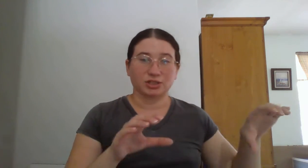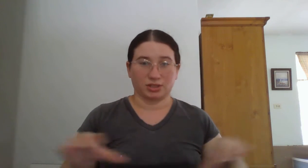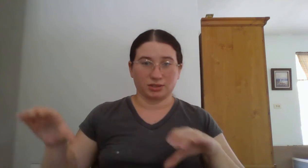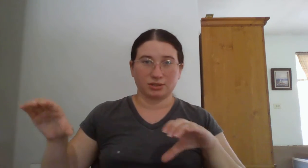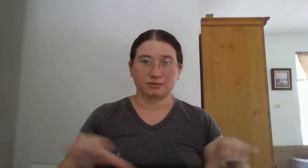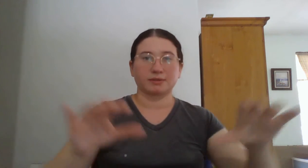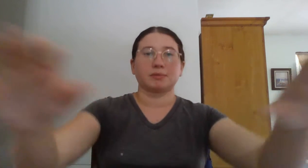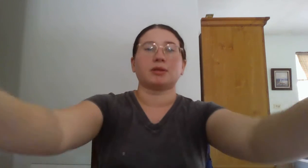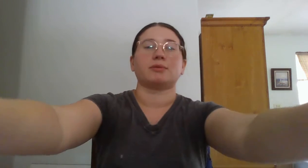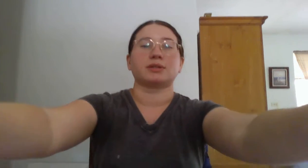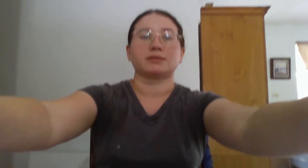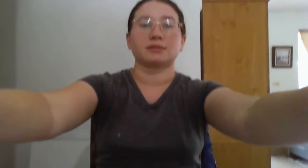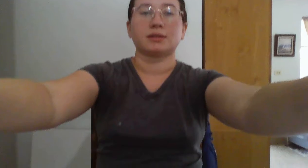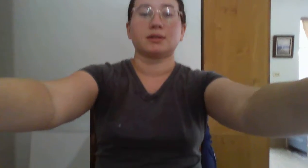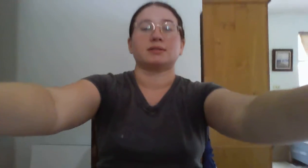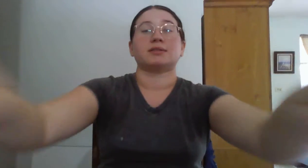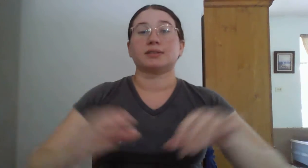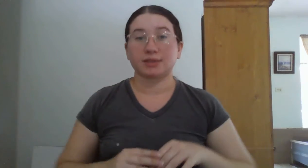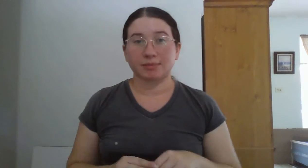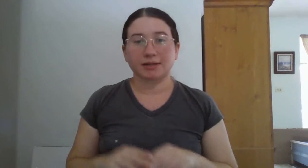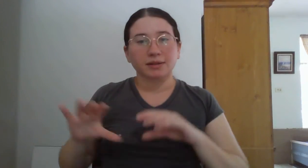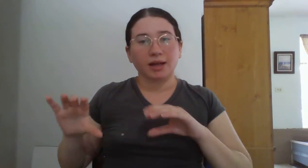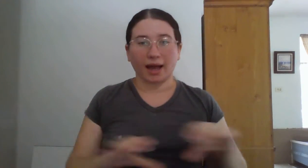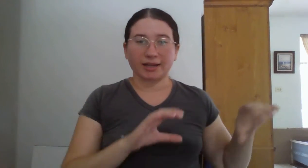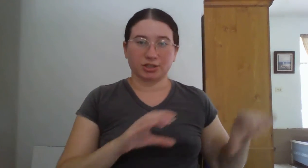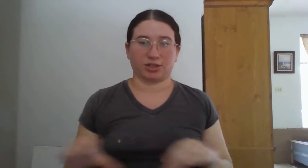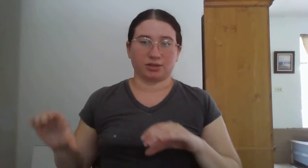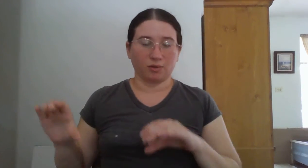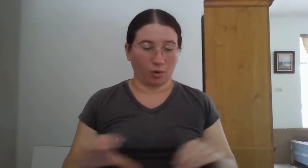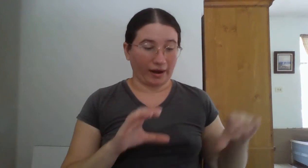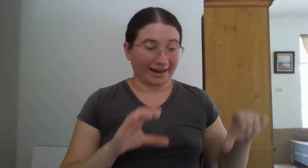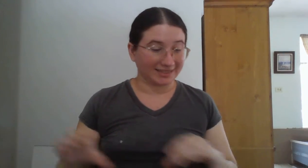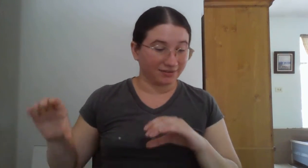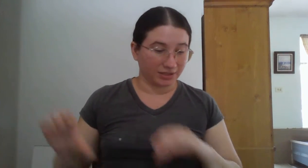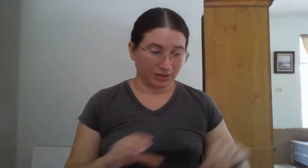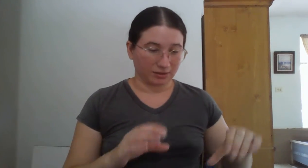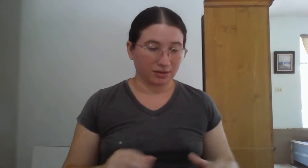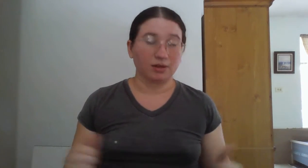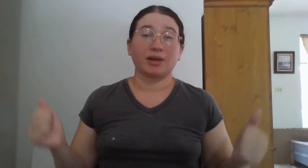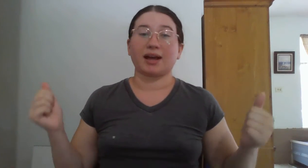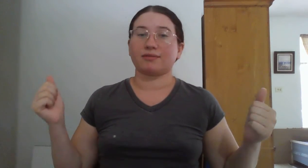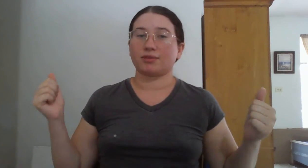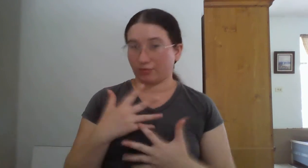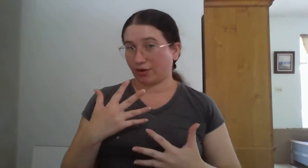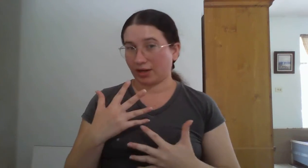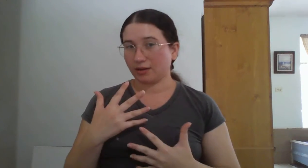action. I'll lower this so you can see better. Action or activities. We have afraid.